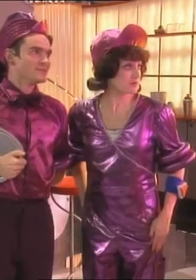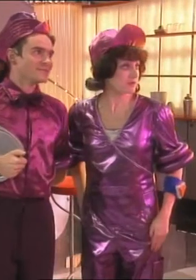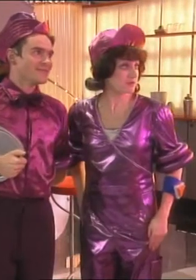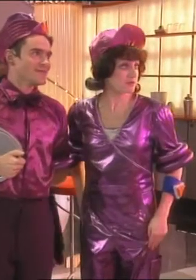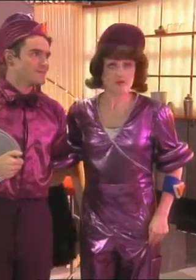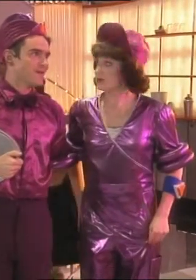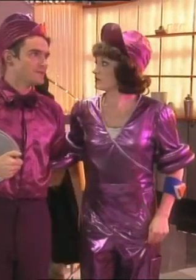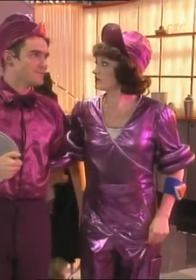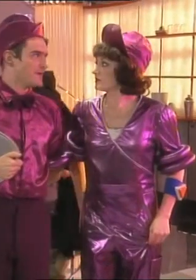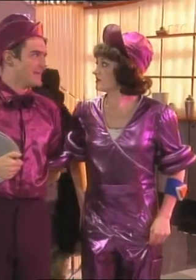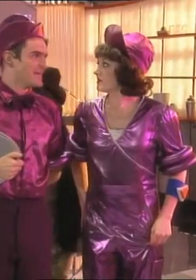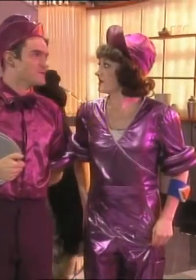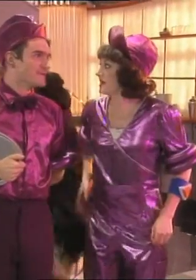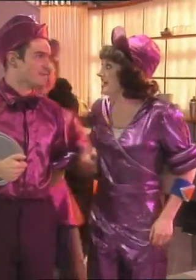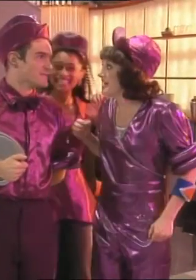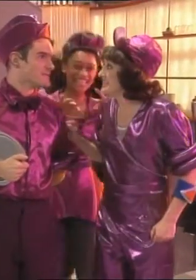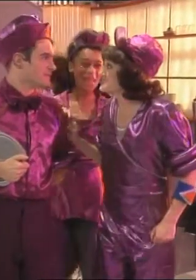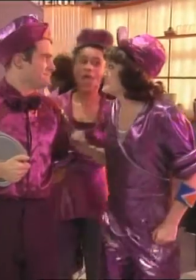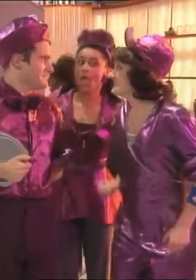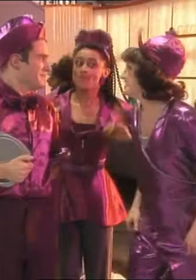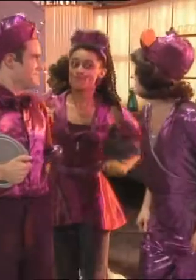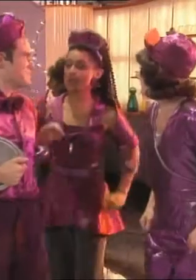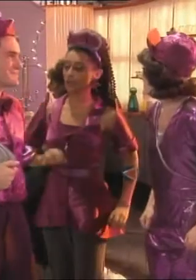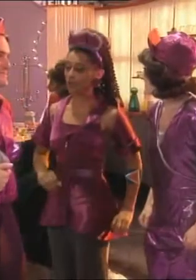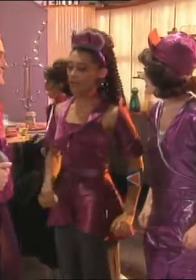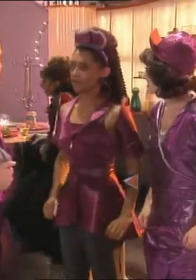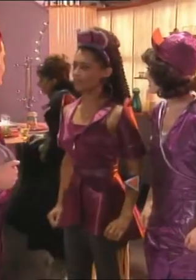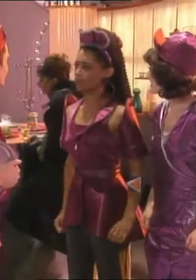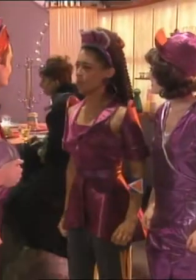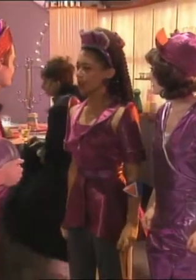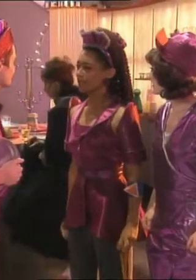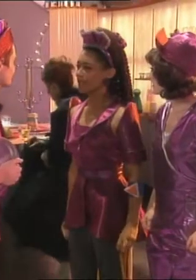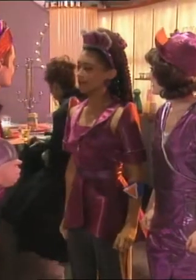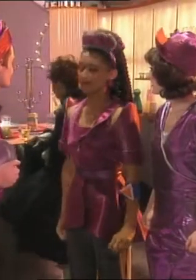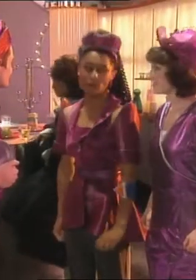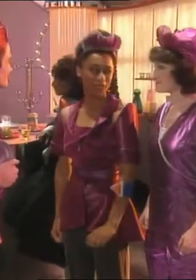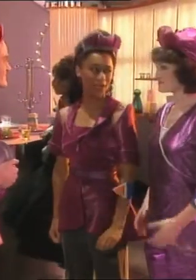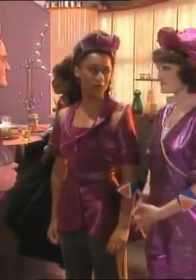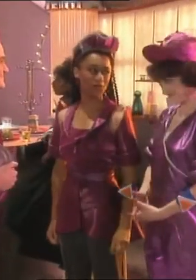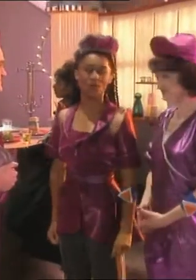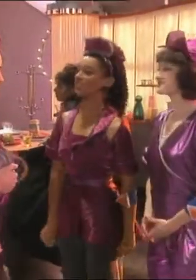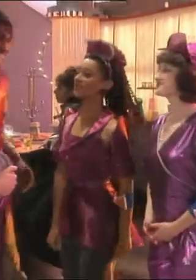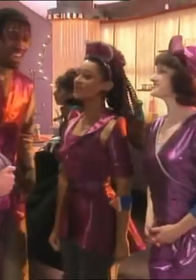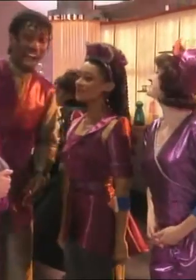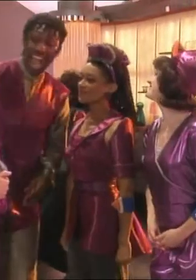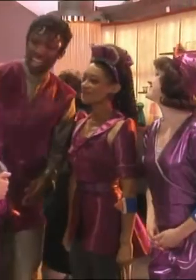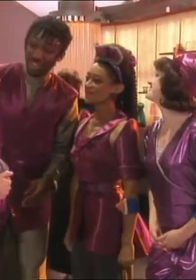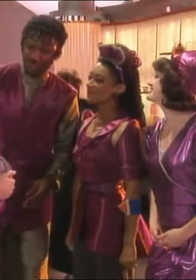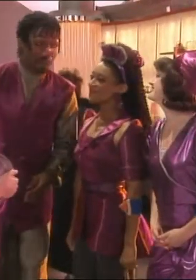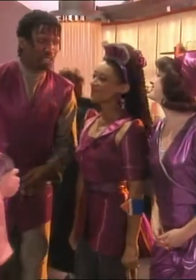select the colours for her planet for next season. Murdo hasn't spilled one glass of Plutonana squish. And I have finally